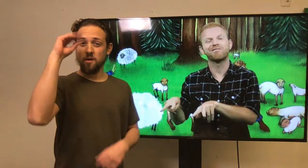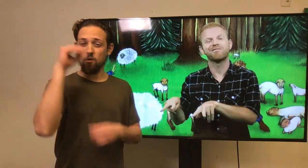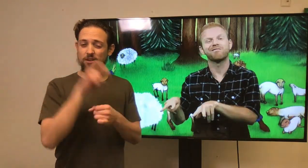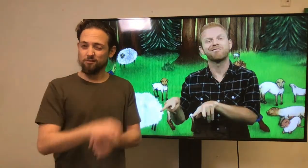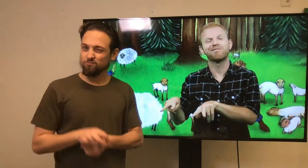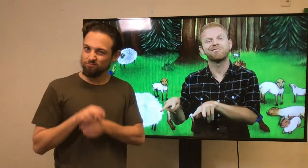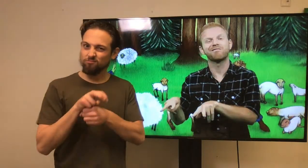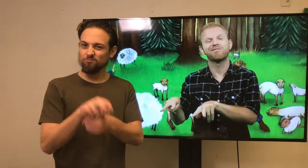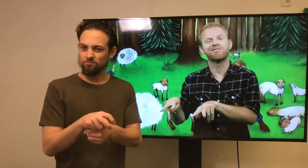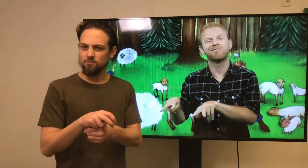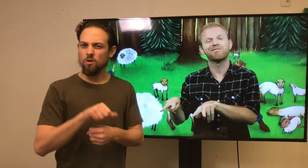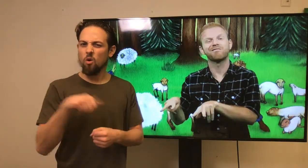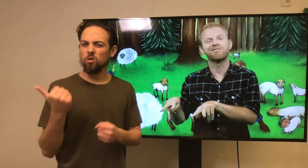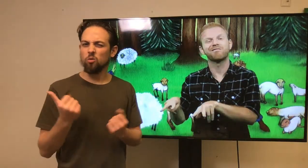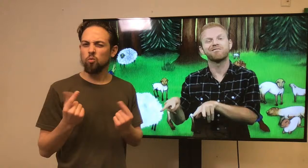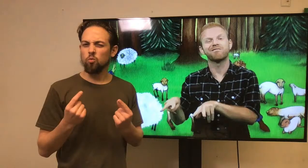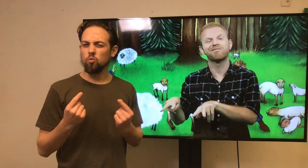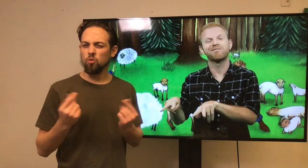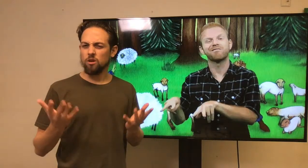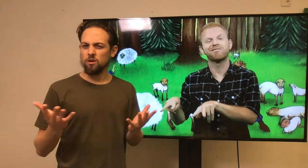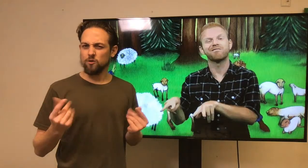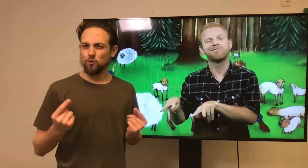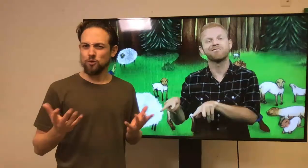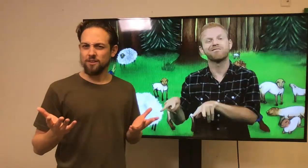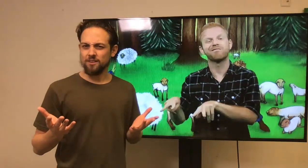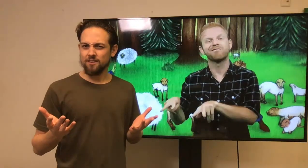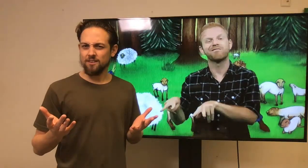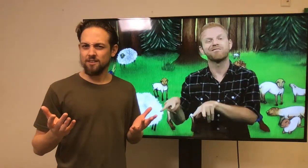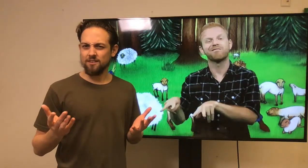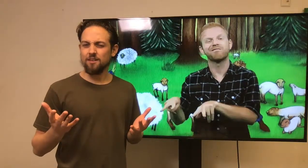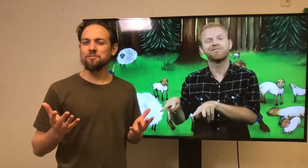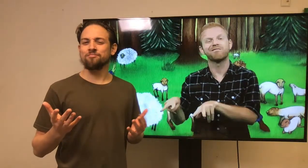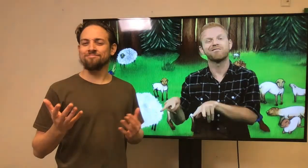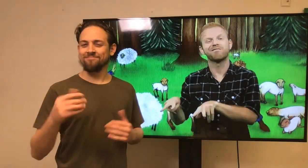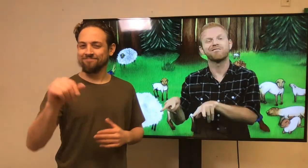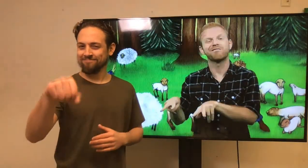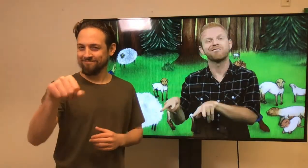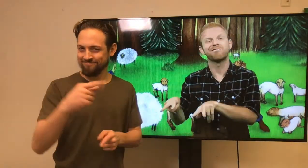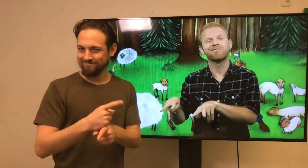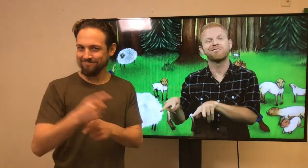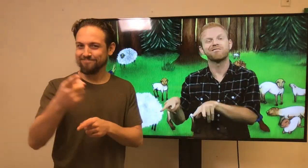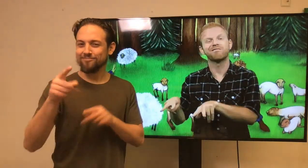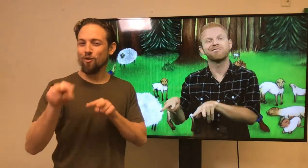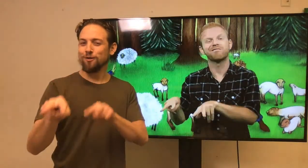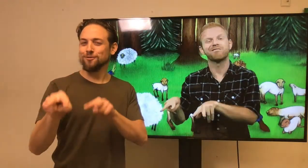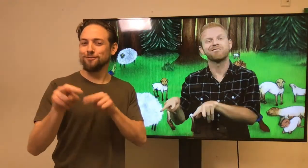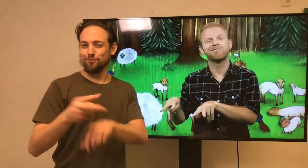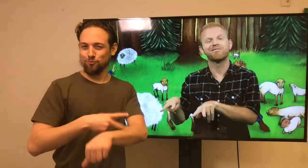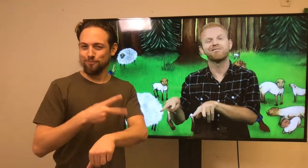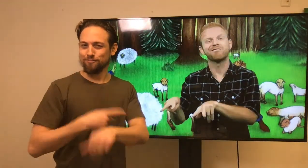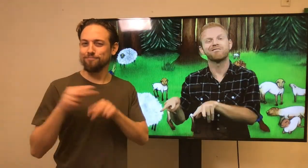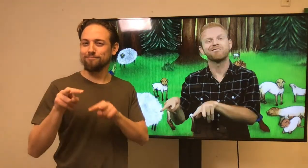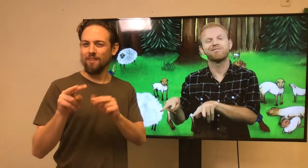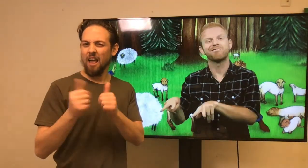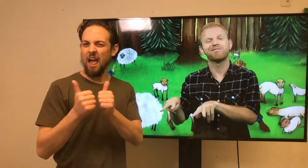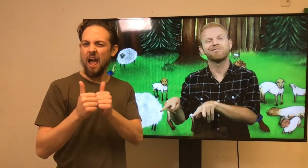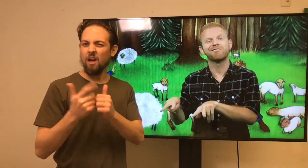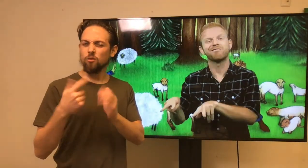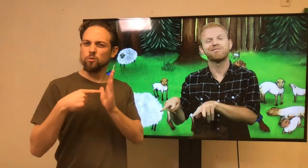This is another one. The boy was sitting there all day. What was he doing? He was watching the